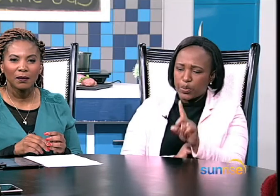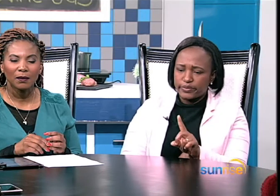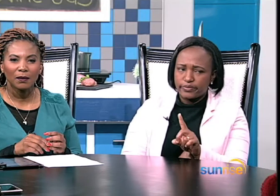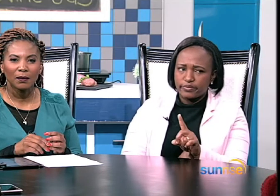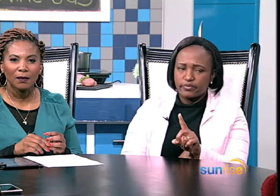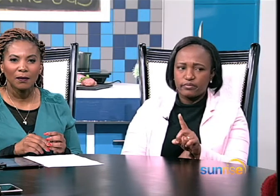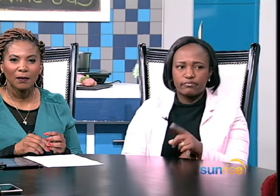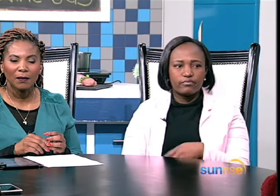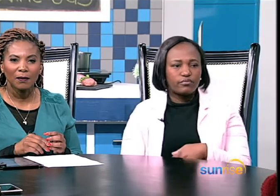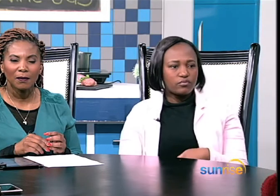The review of the